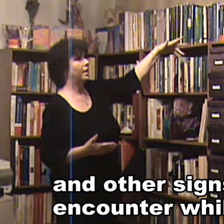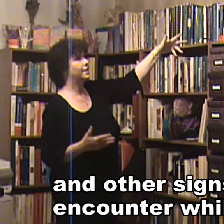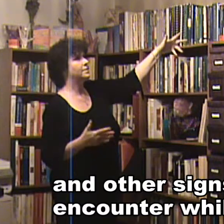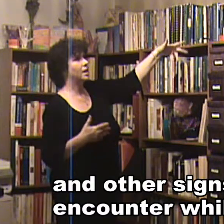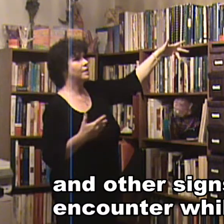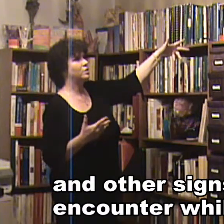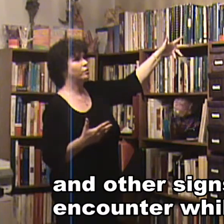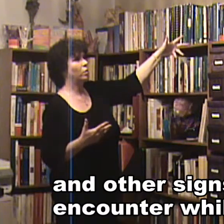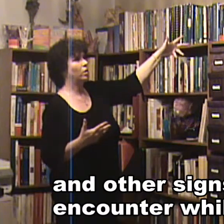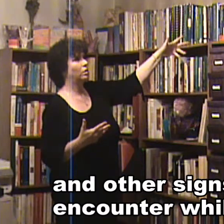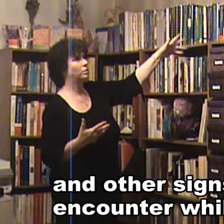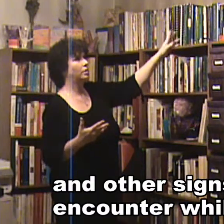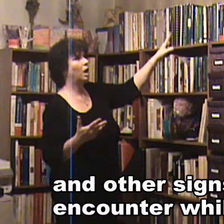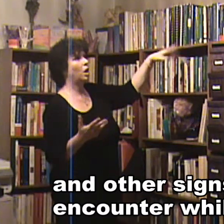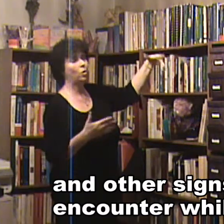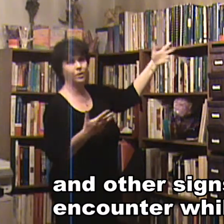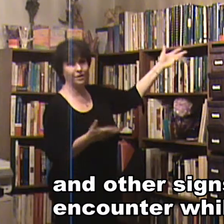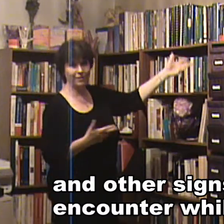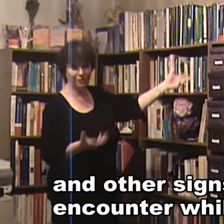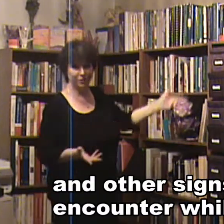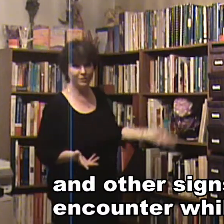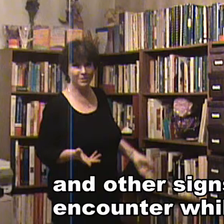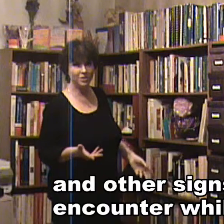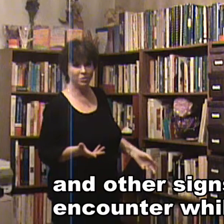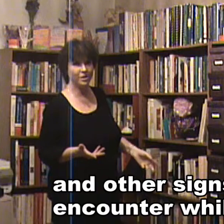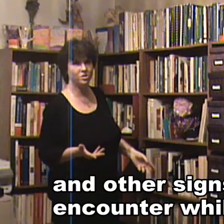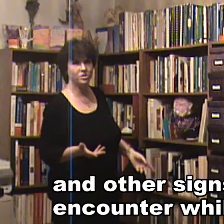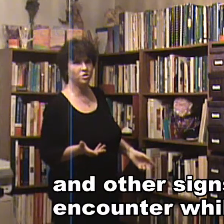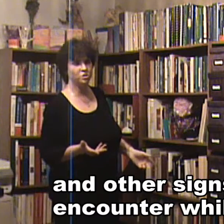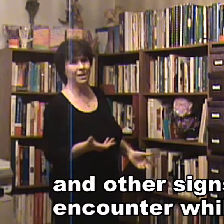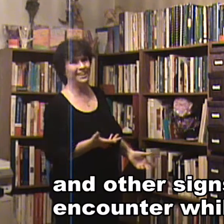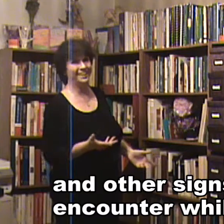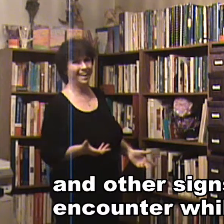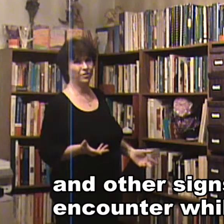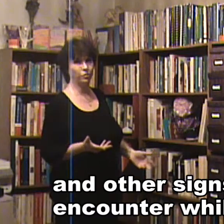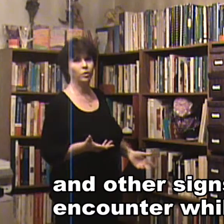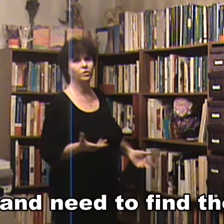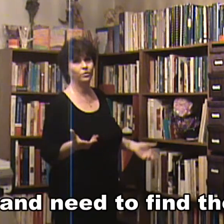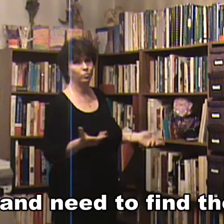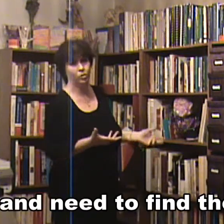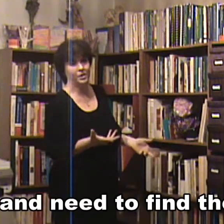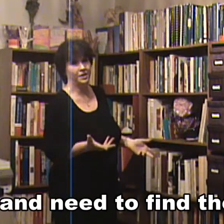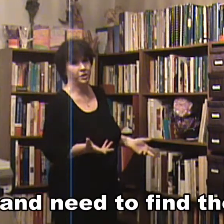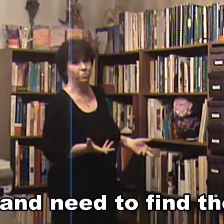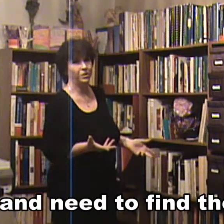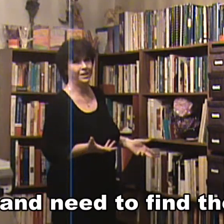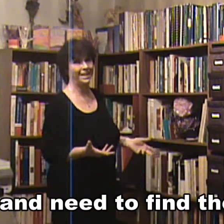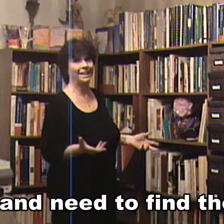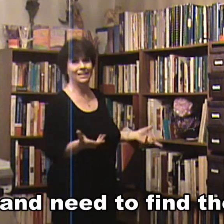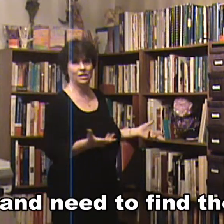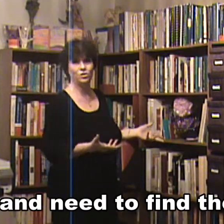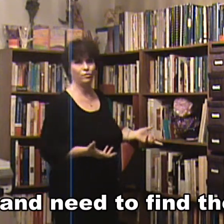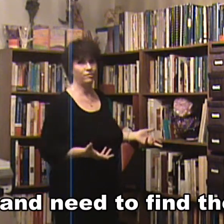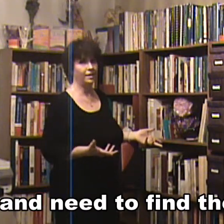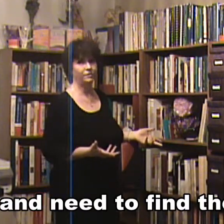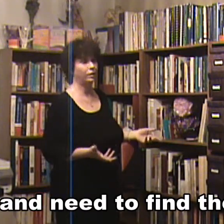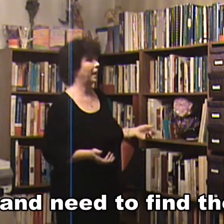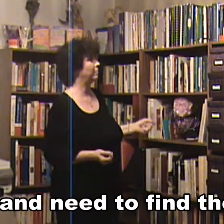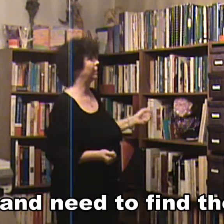and signs for a whole lot of other different situations that you might encounter while you're working in the community and need to find the vocabulary